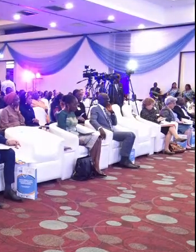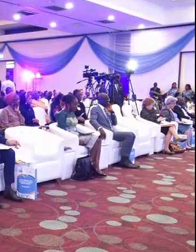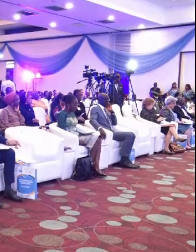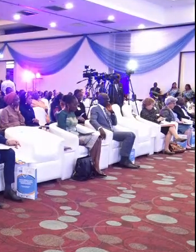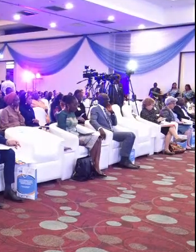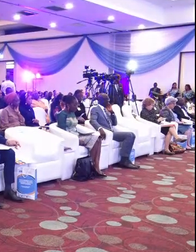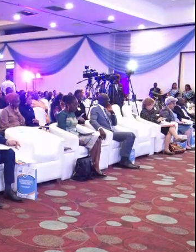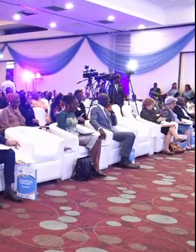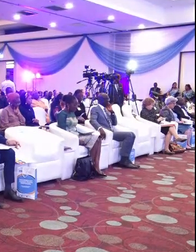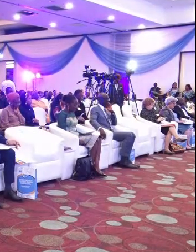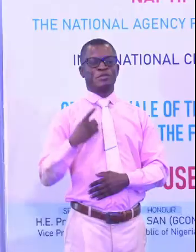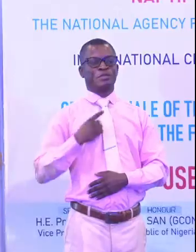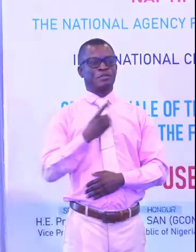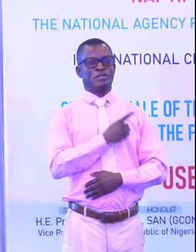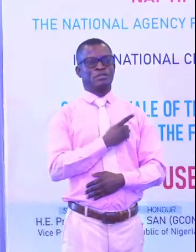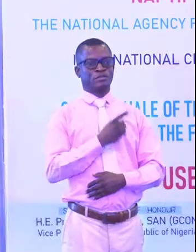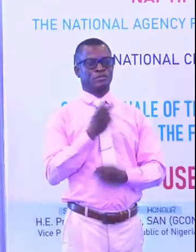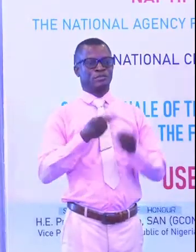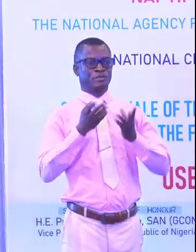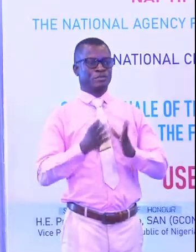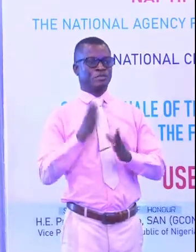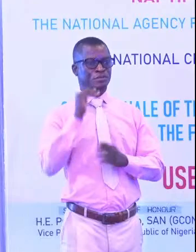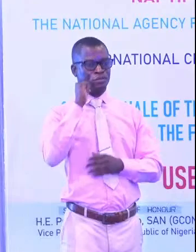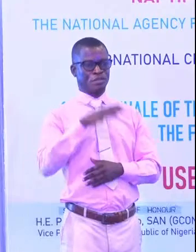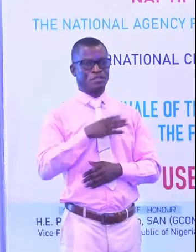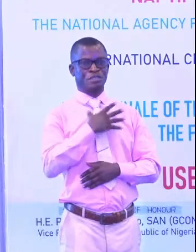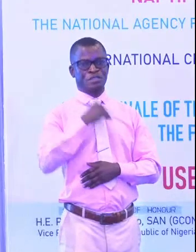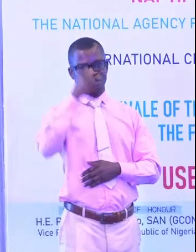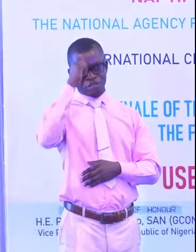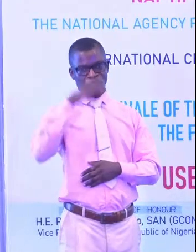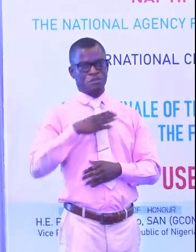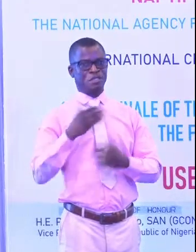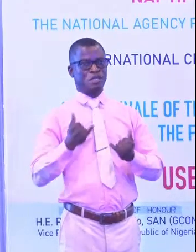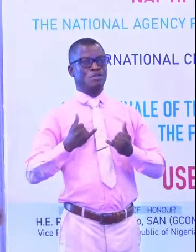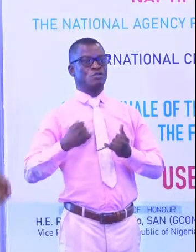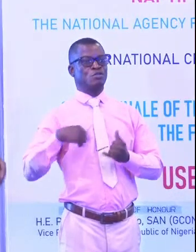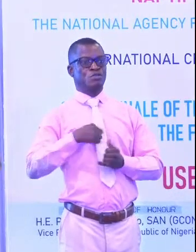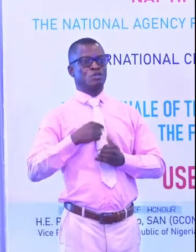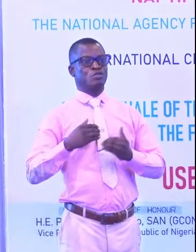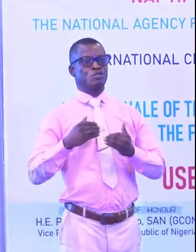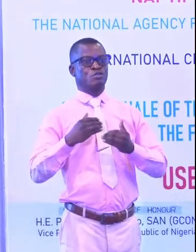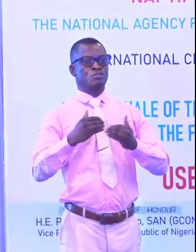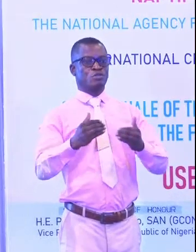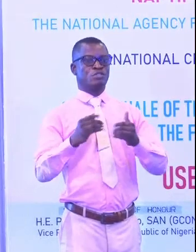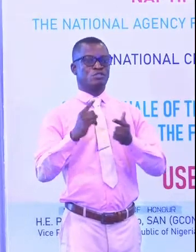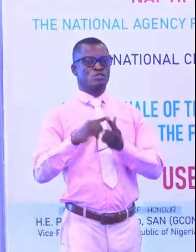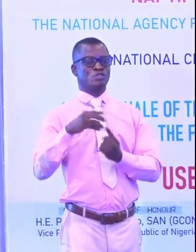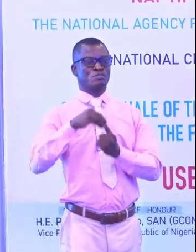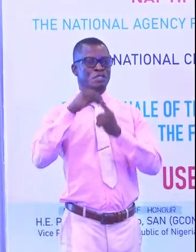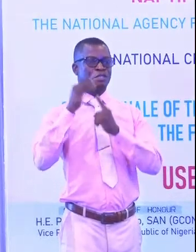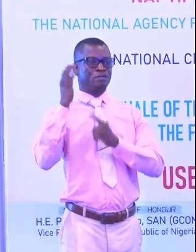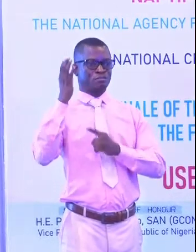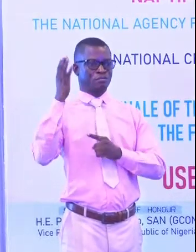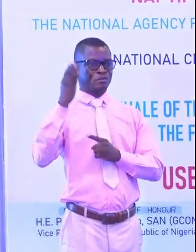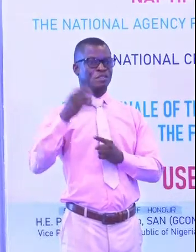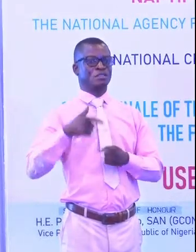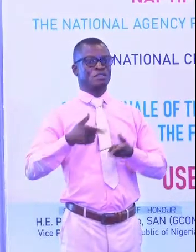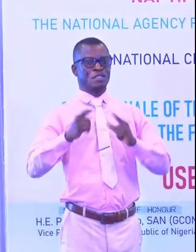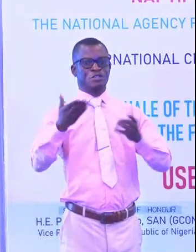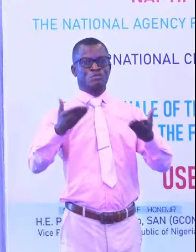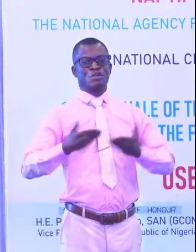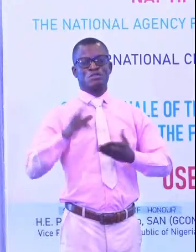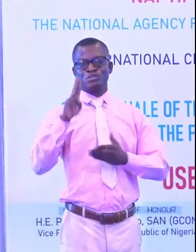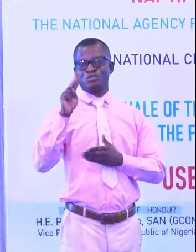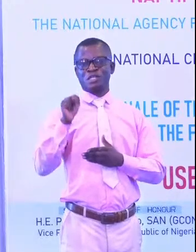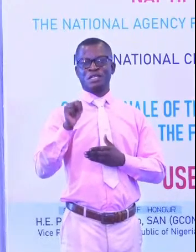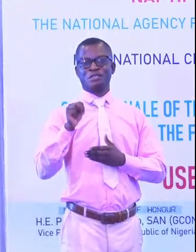So distinguished guests, ladies and gentlemen, we go now for a special address from the UN. Let's welcome the UN Resident